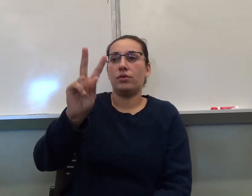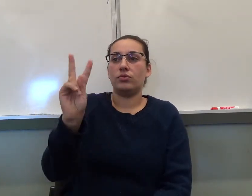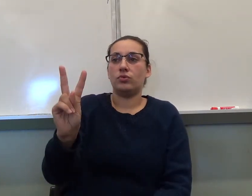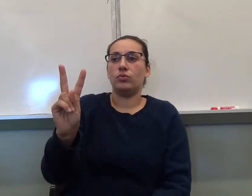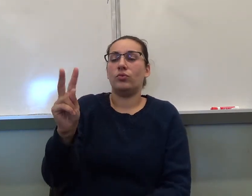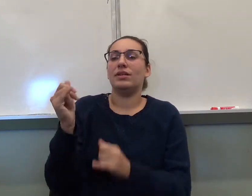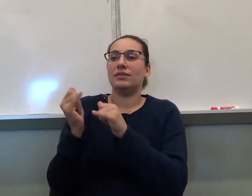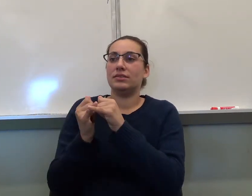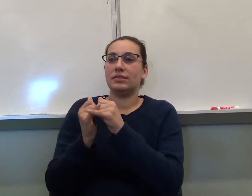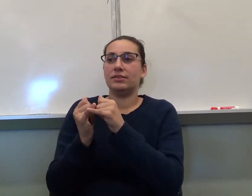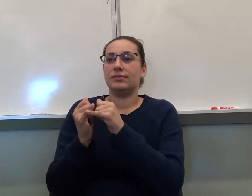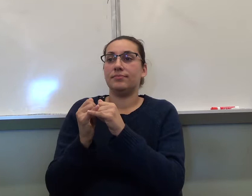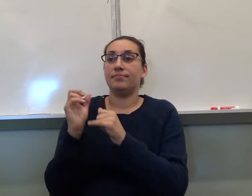Okay.